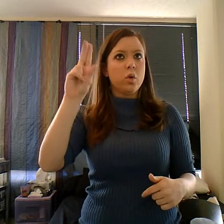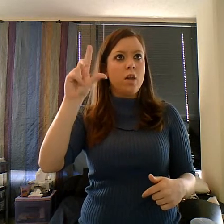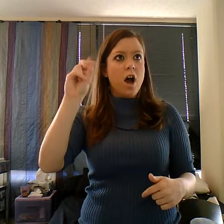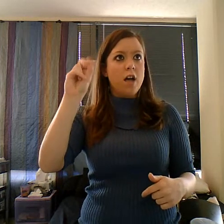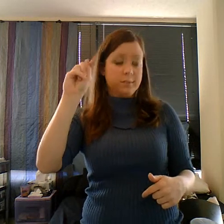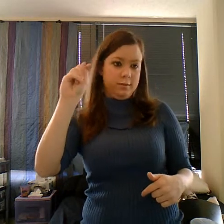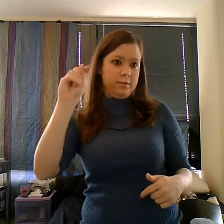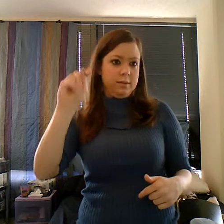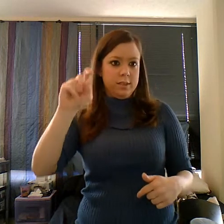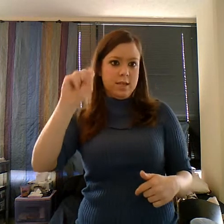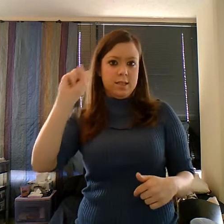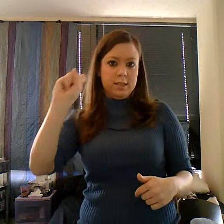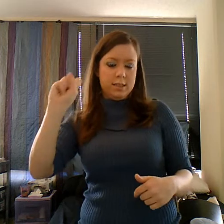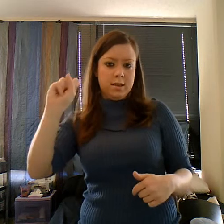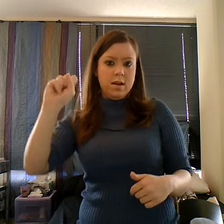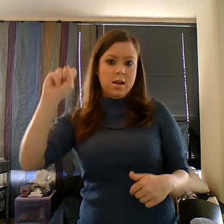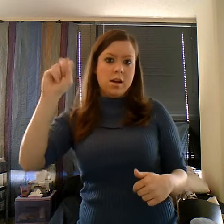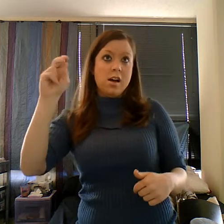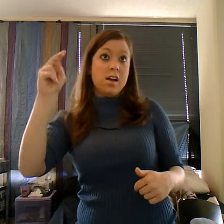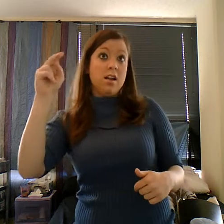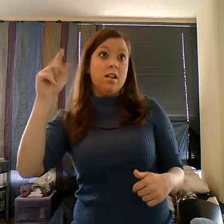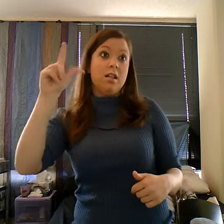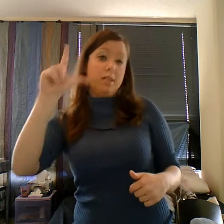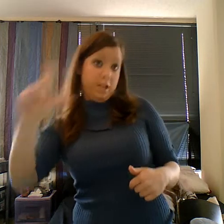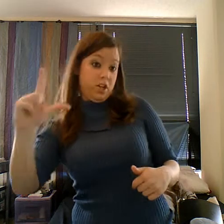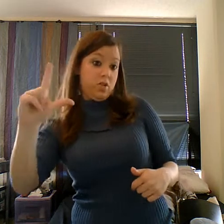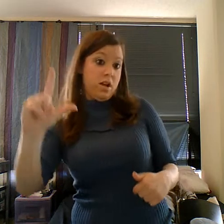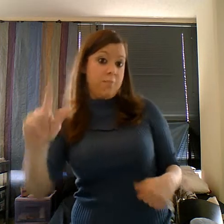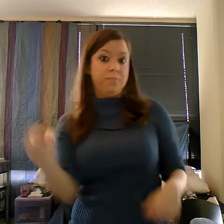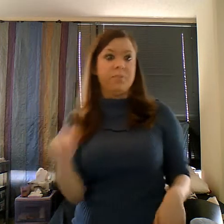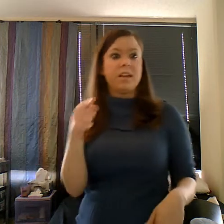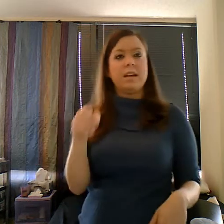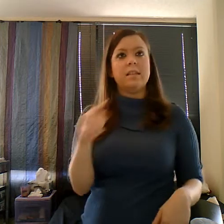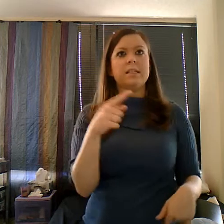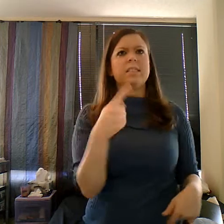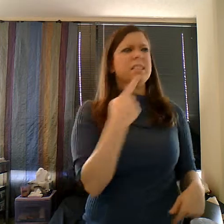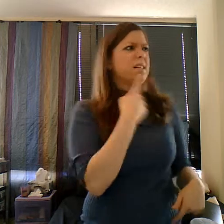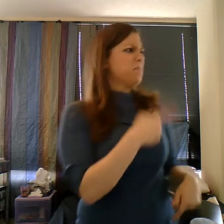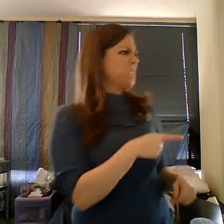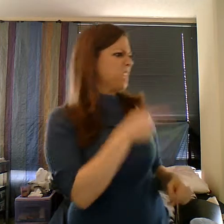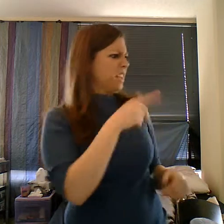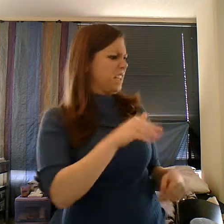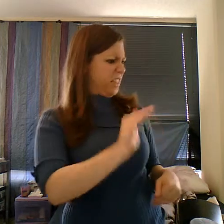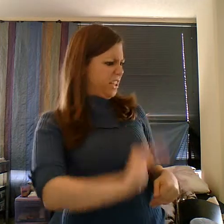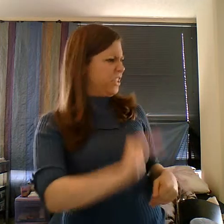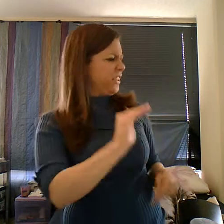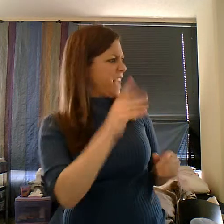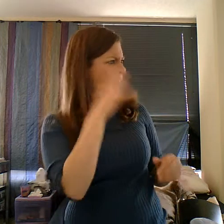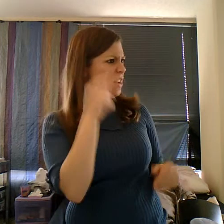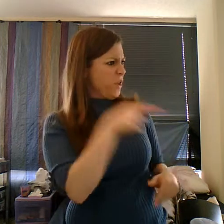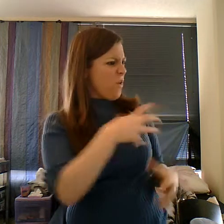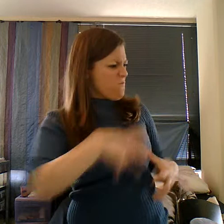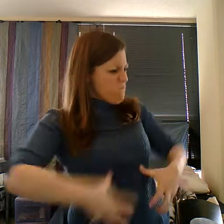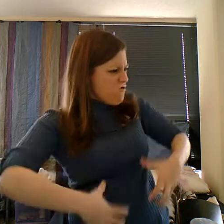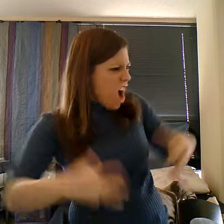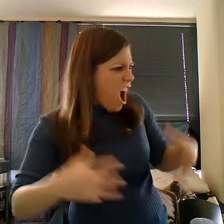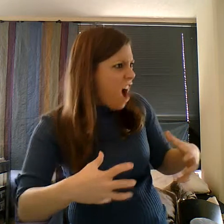woman too, and now I'm going to eat you. And he ate Scalinculai, but he was still hungry.